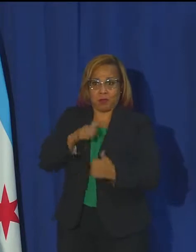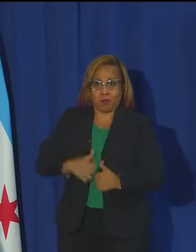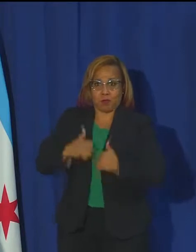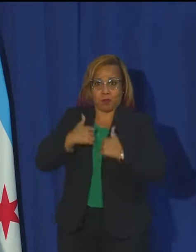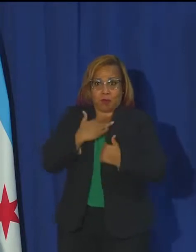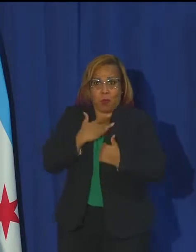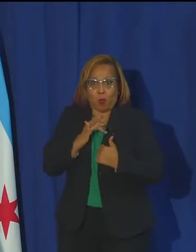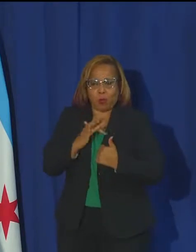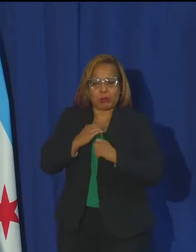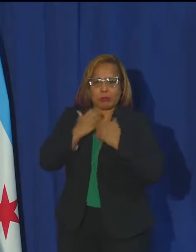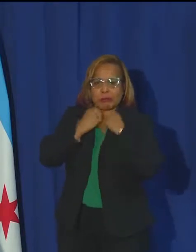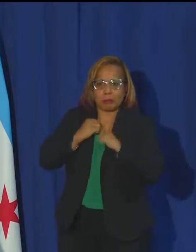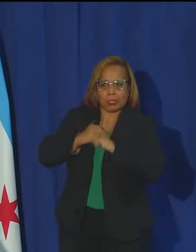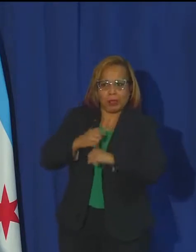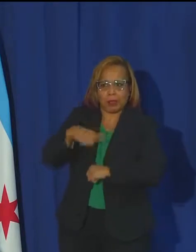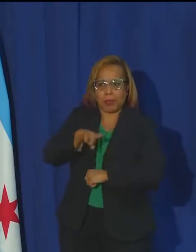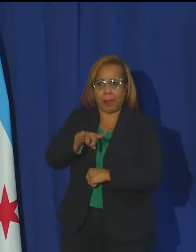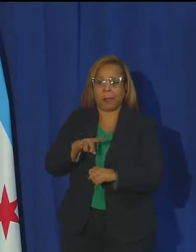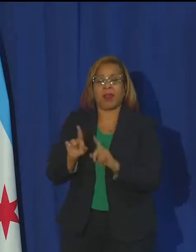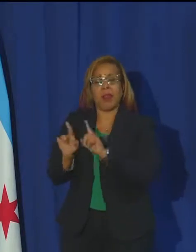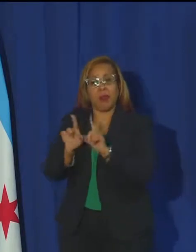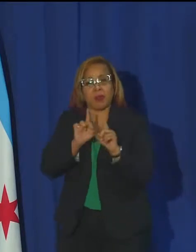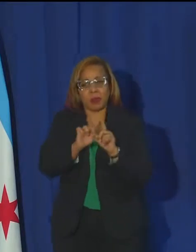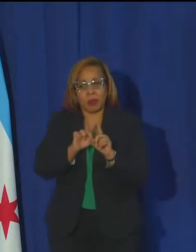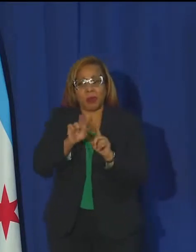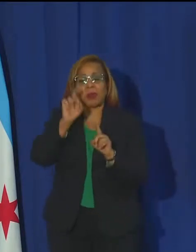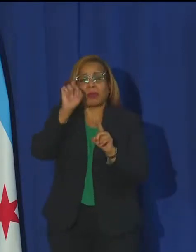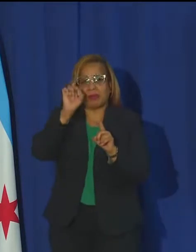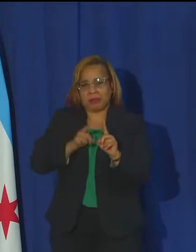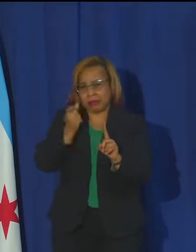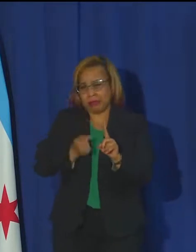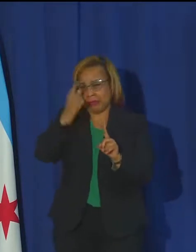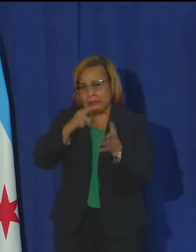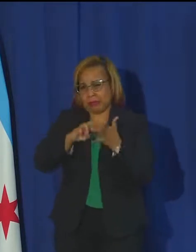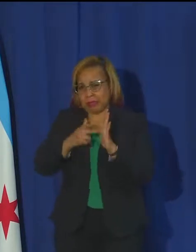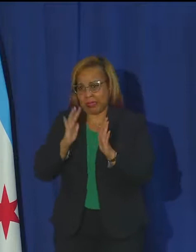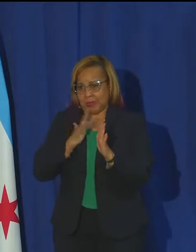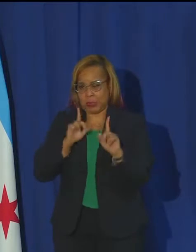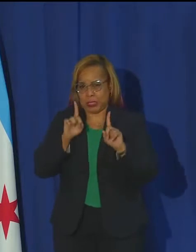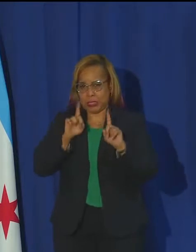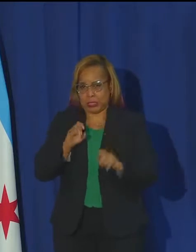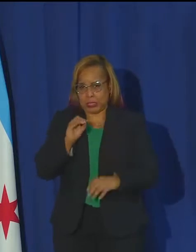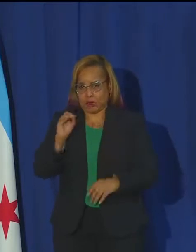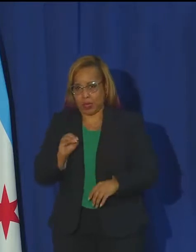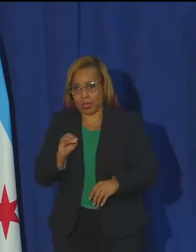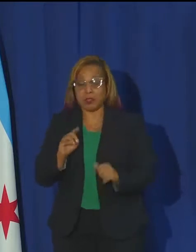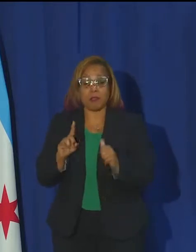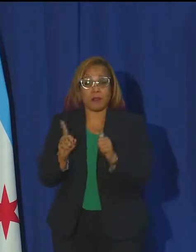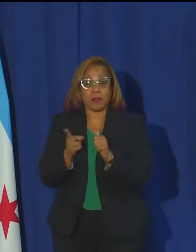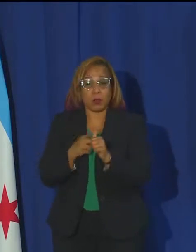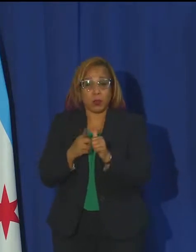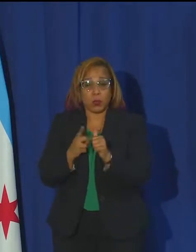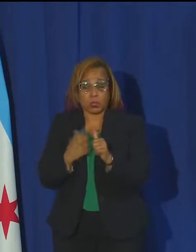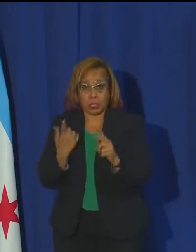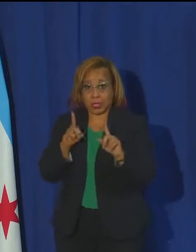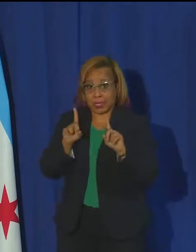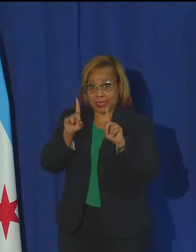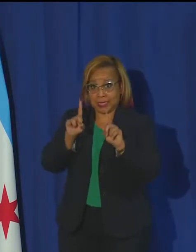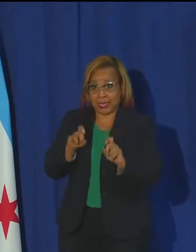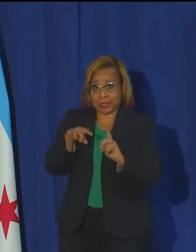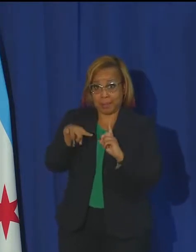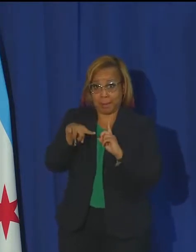residents. But the news also needs to be in the context of our testing rates. First of all, our